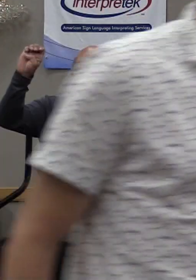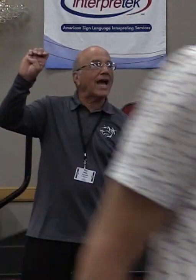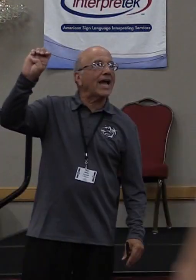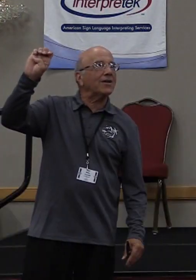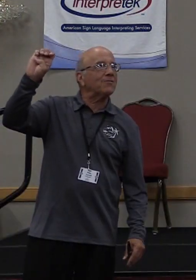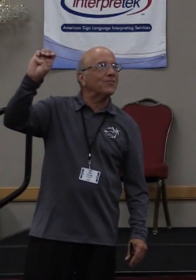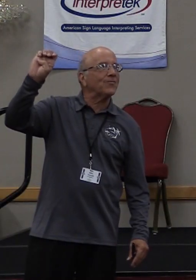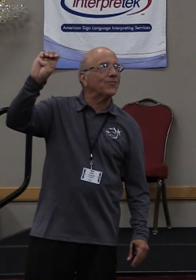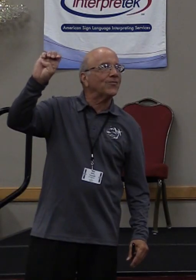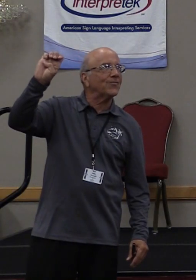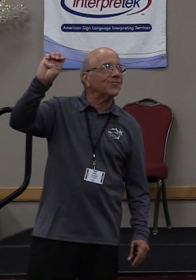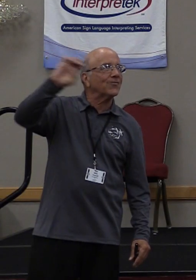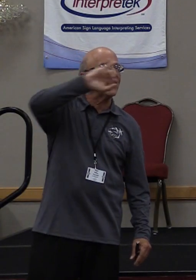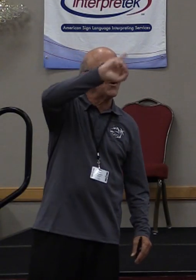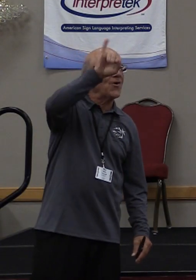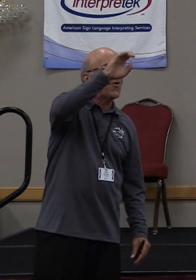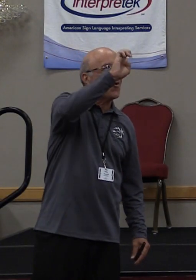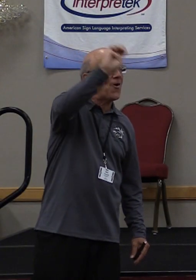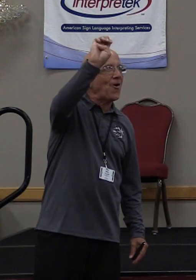Okay.